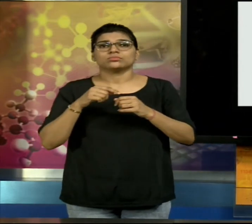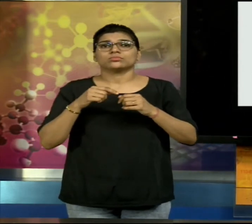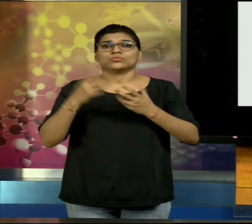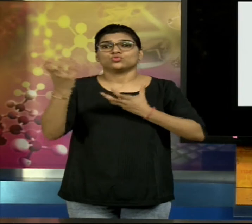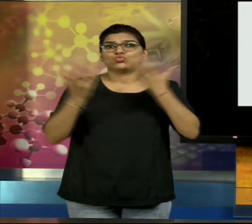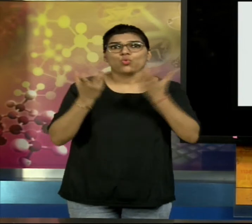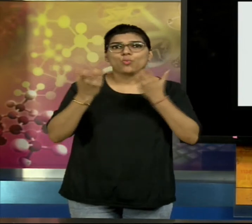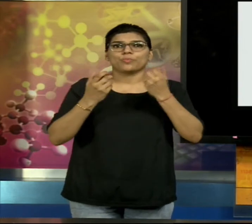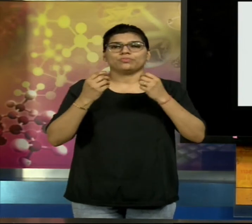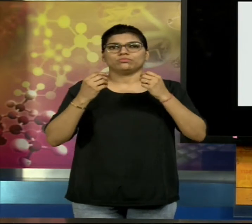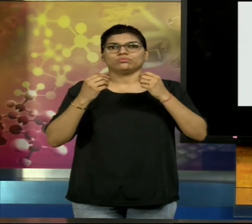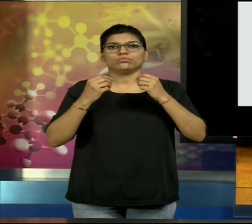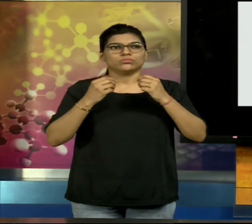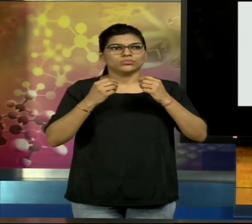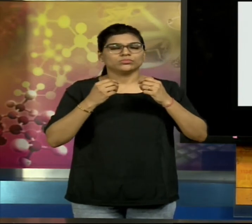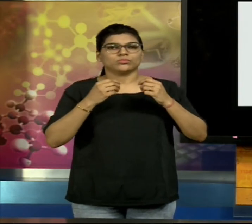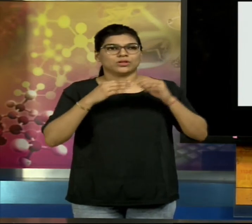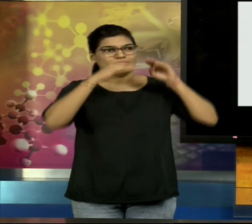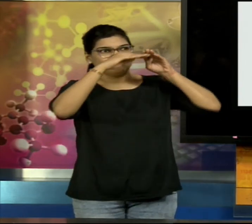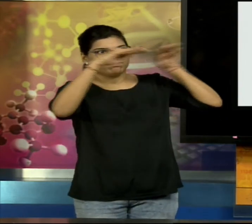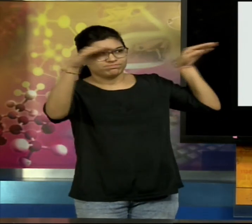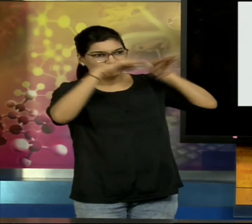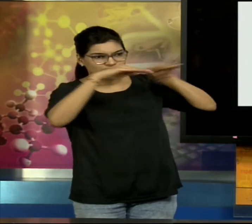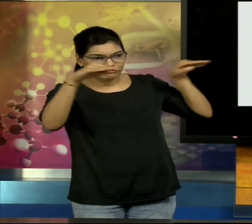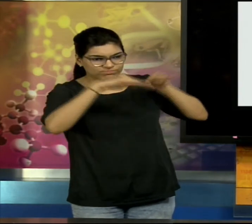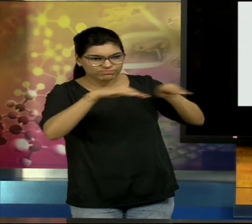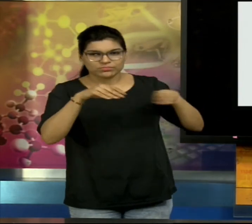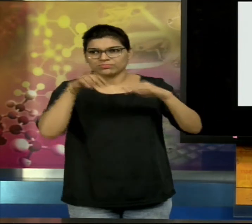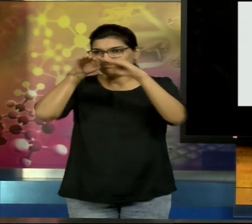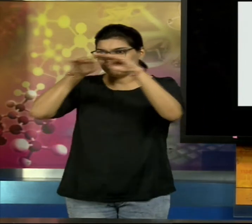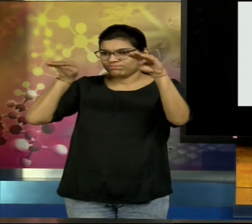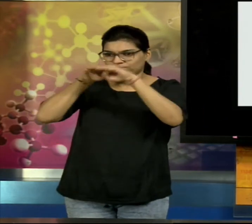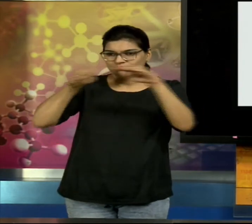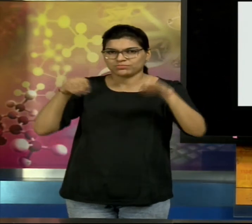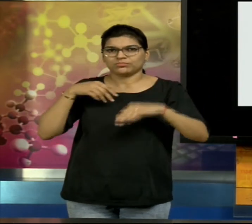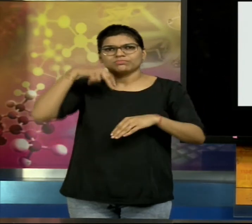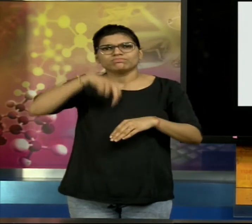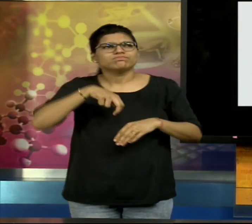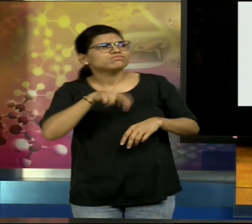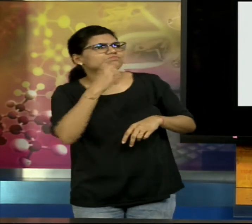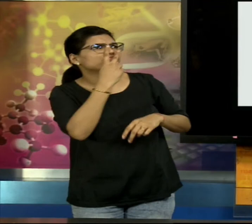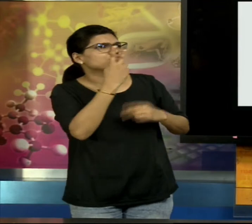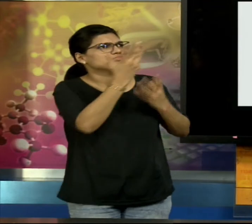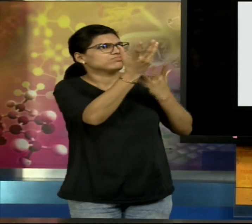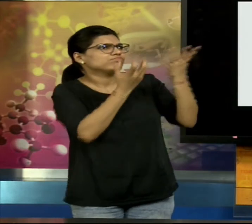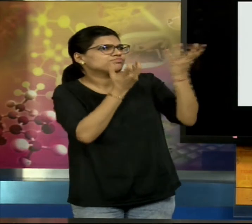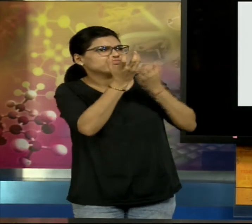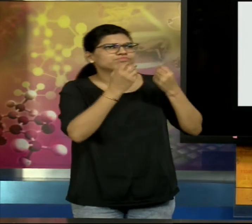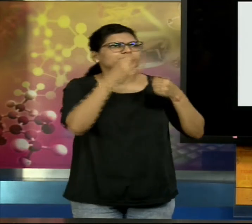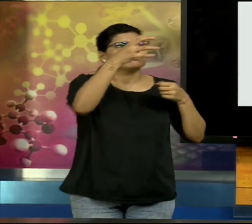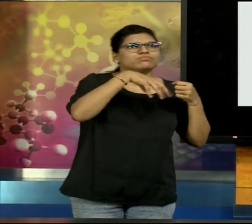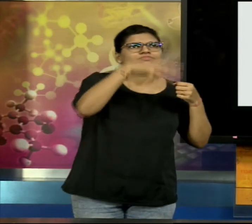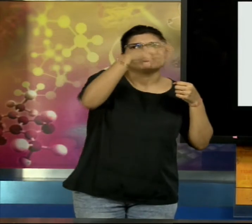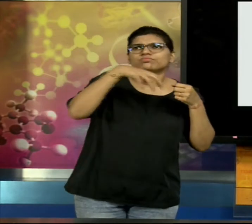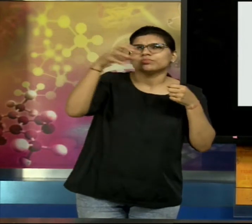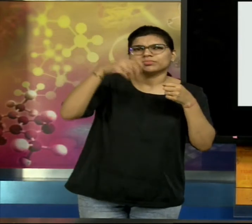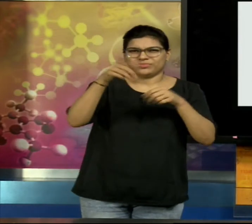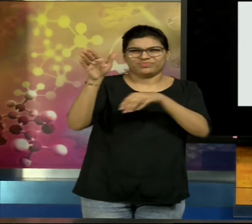Departmental store are the shopping places where you see the